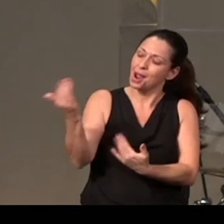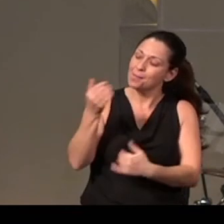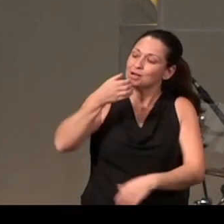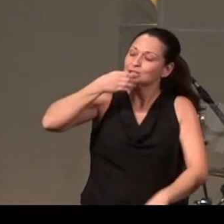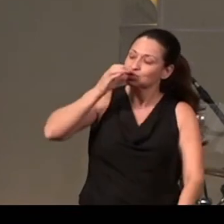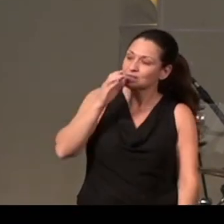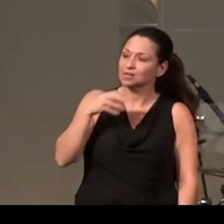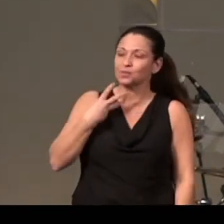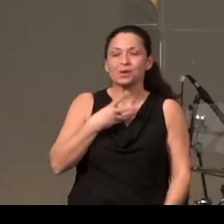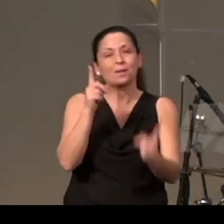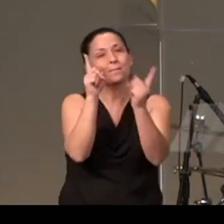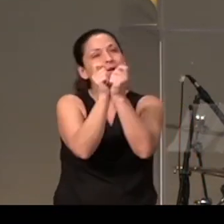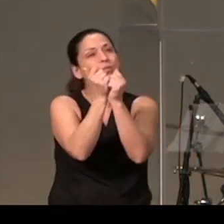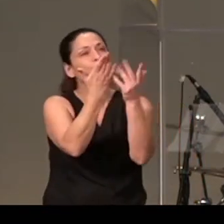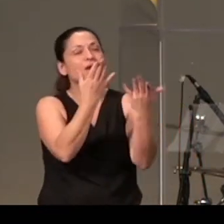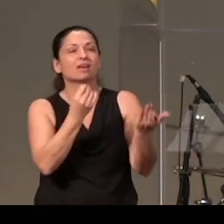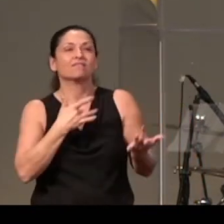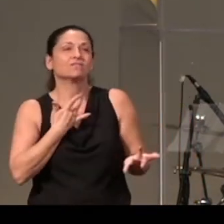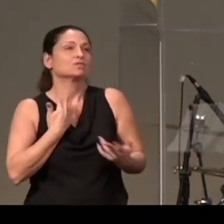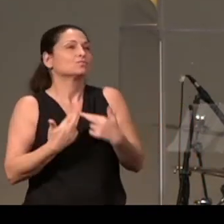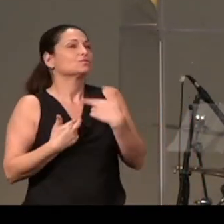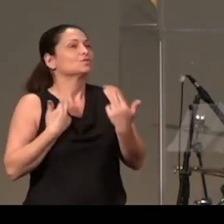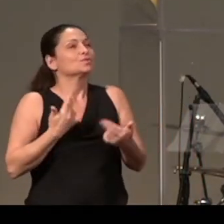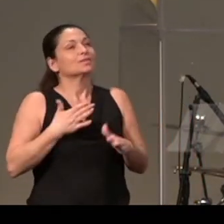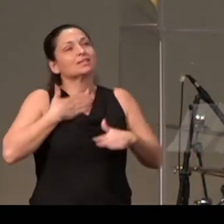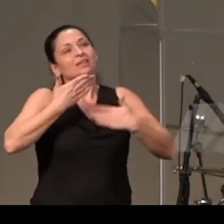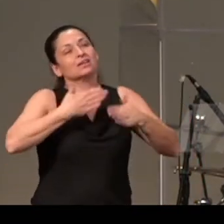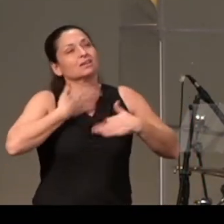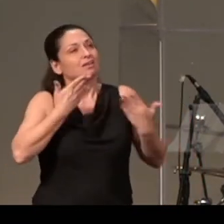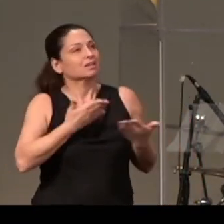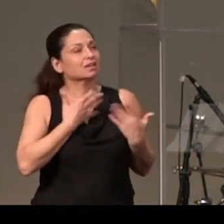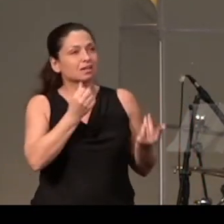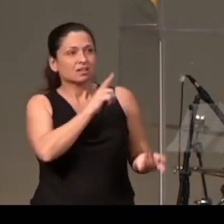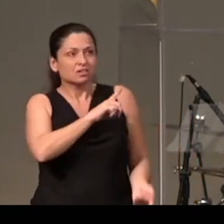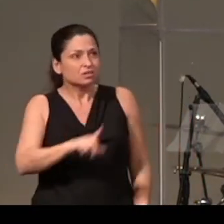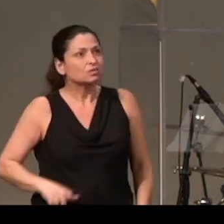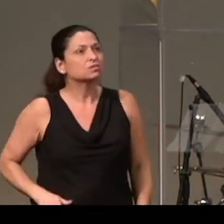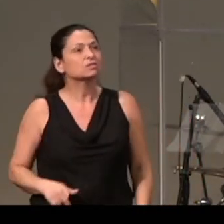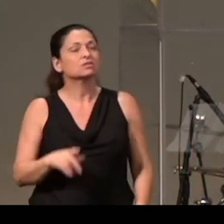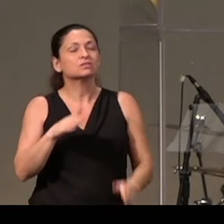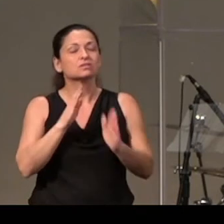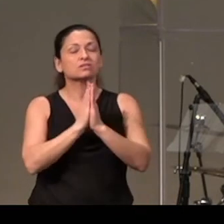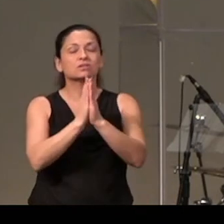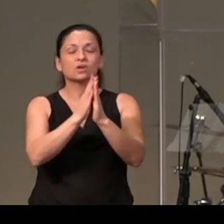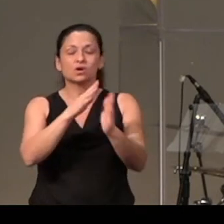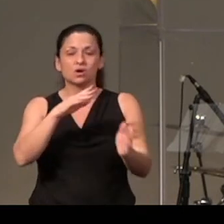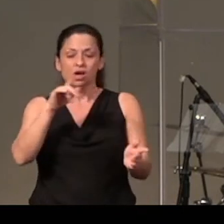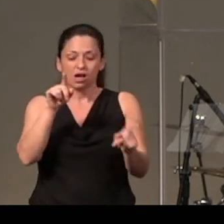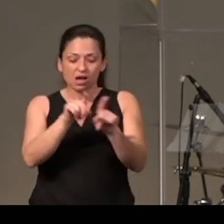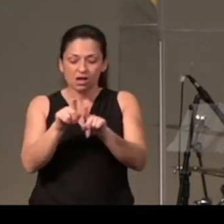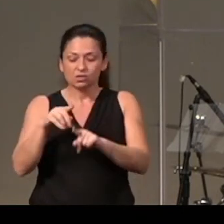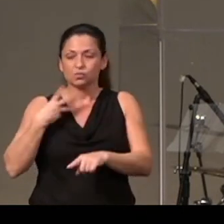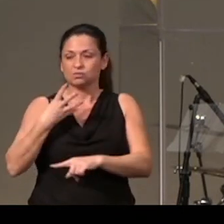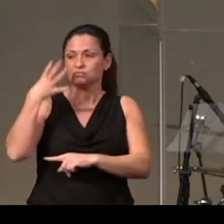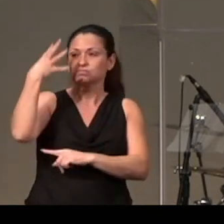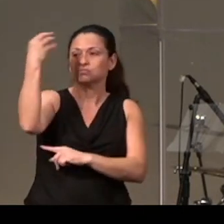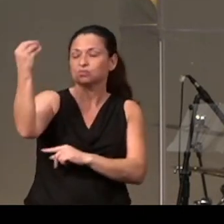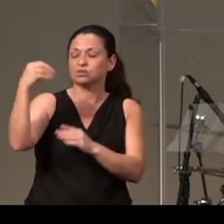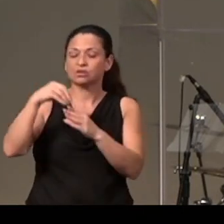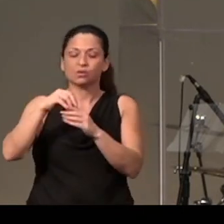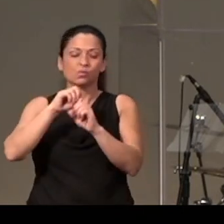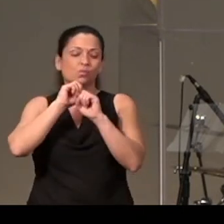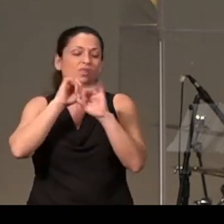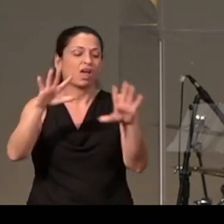And we would meet with you and we would rejoice and be glad. And Lord, as we go out into a joyless, gladless